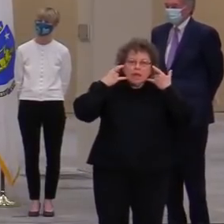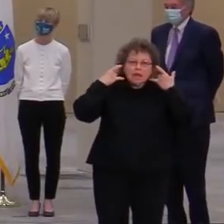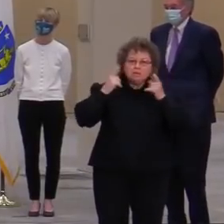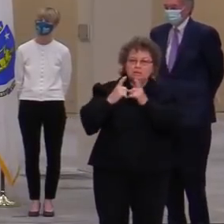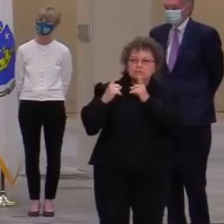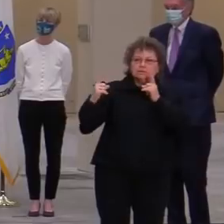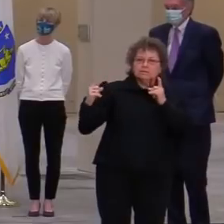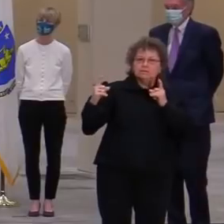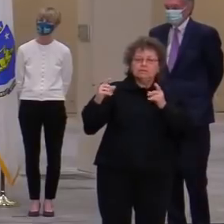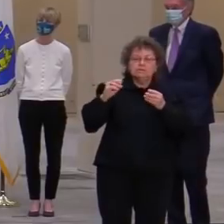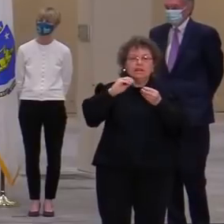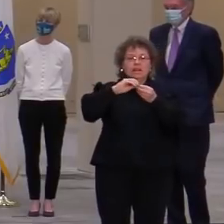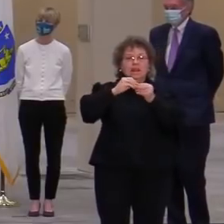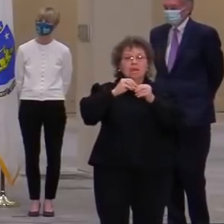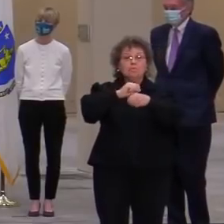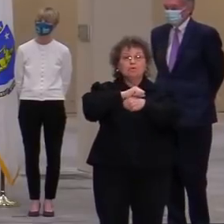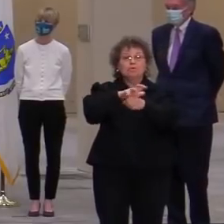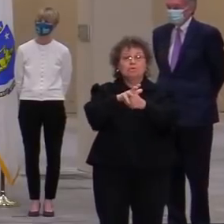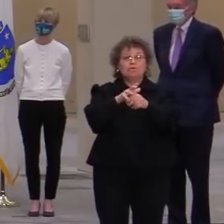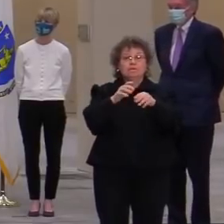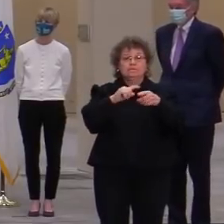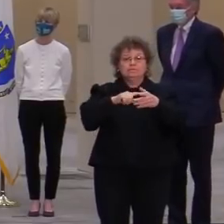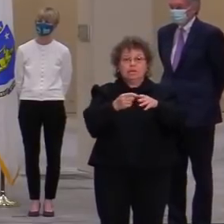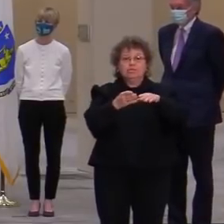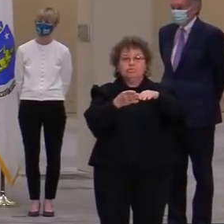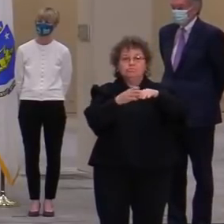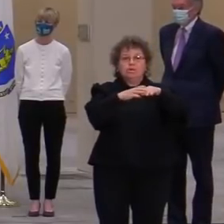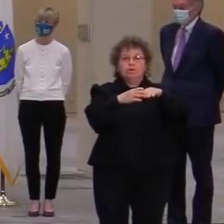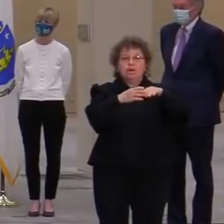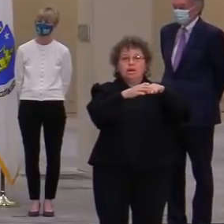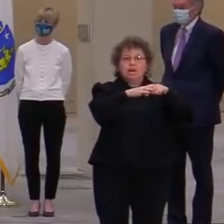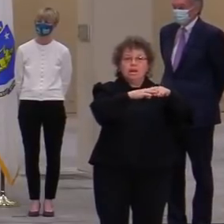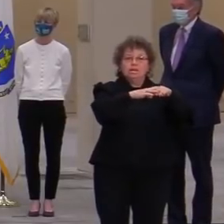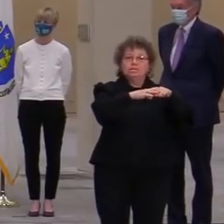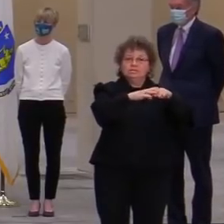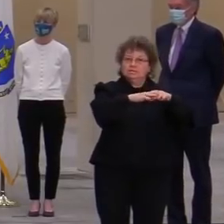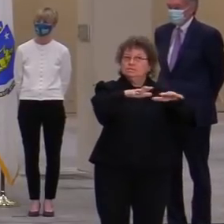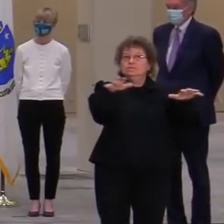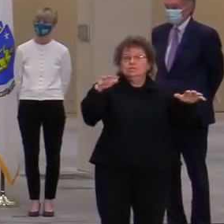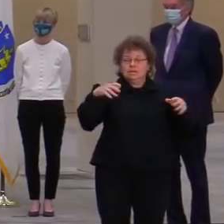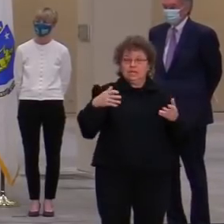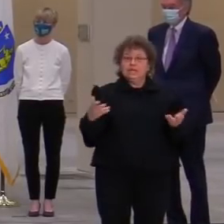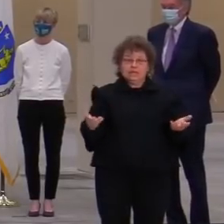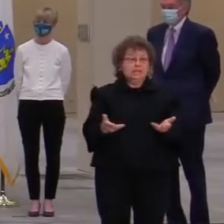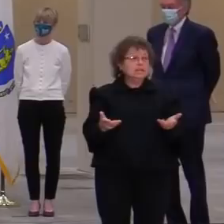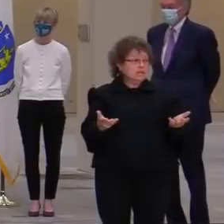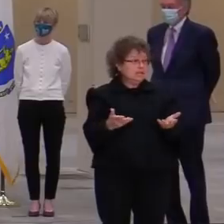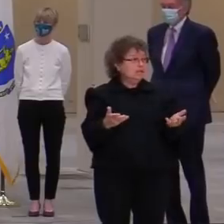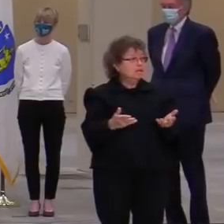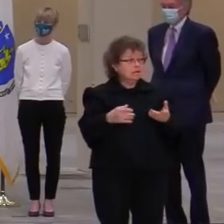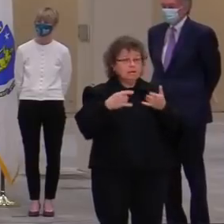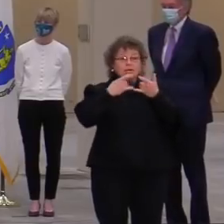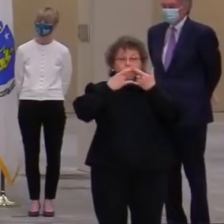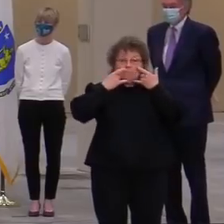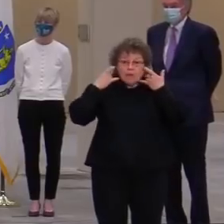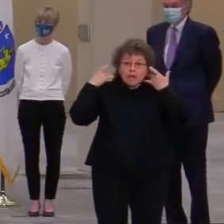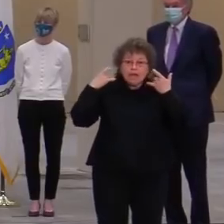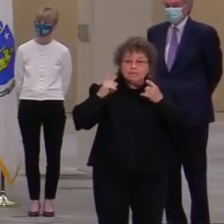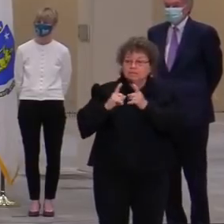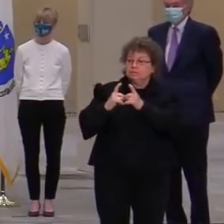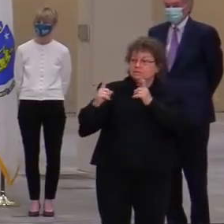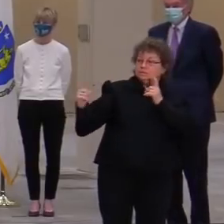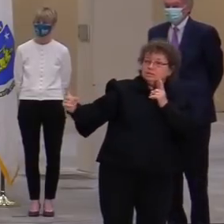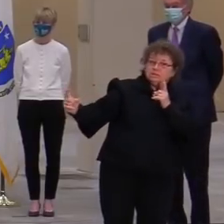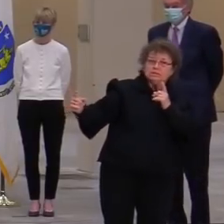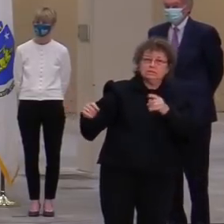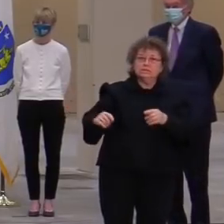they may be rising. And here I would say we are all doing our part. We're masking, distancing, and rolling up